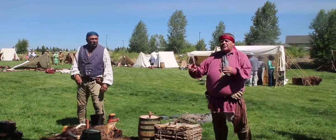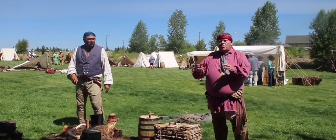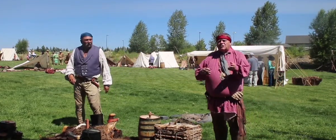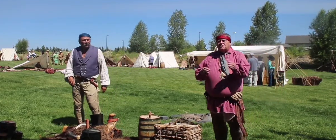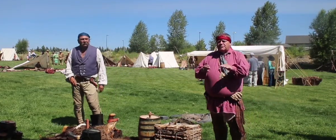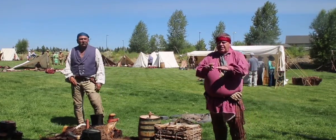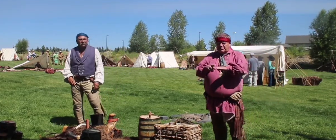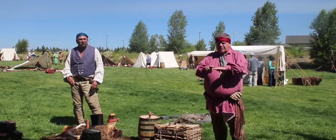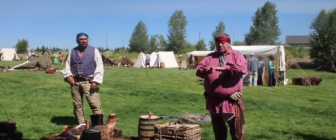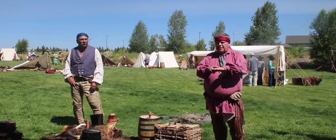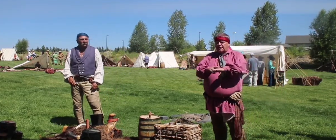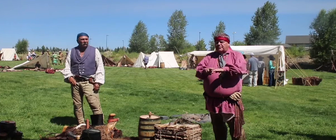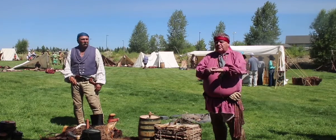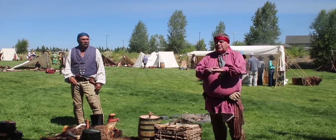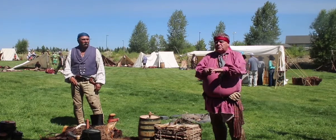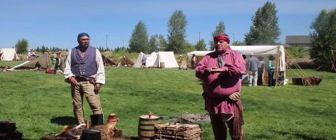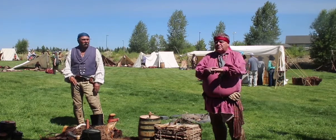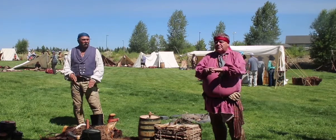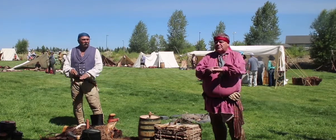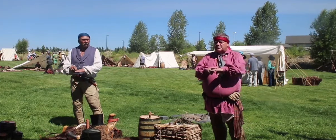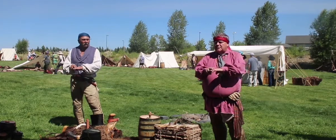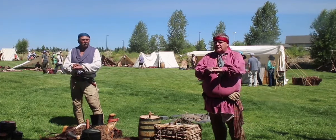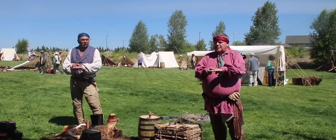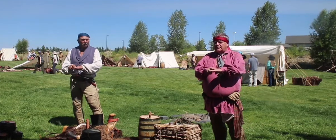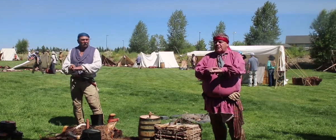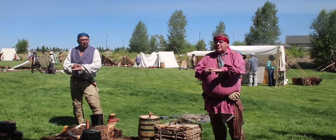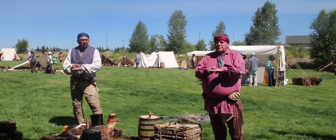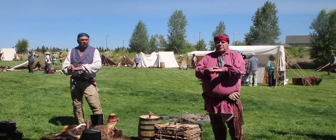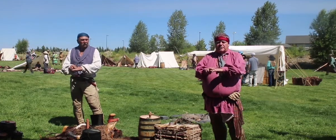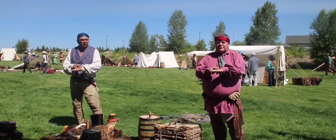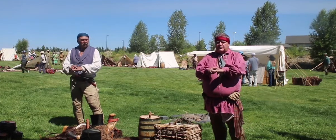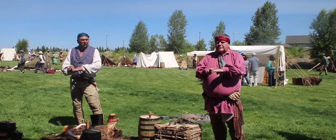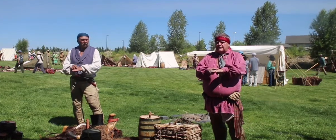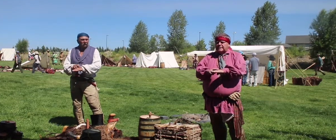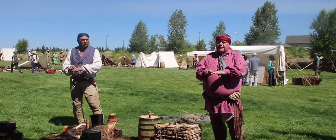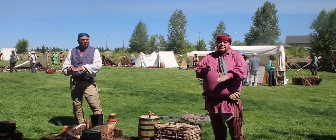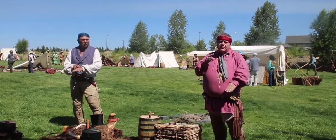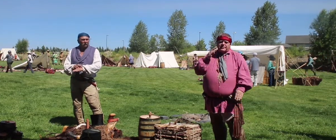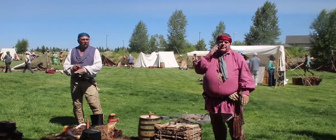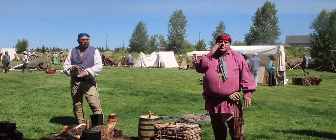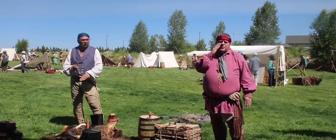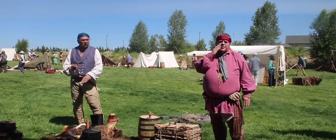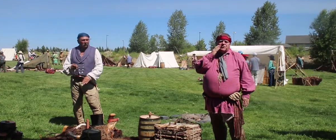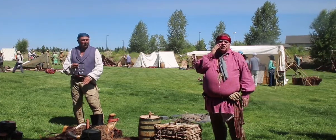watch them to pay attention. And then this one is fun. Nobody gets this. And then they would rub their cheek.